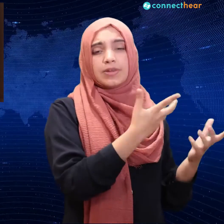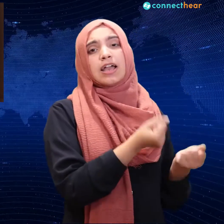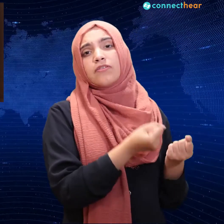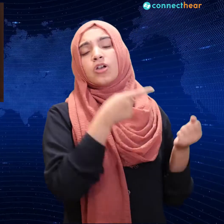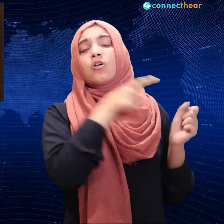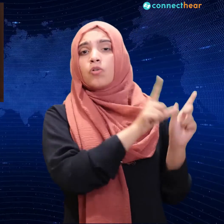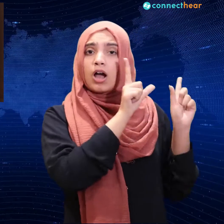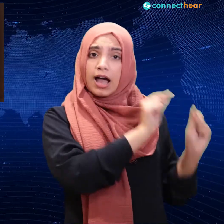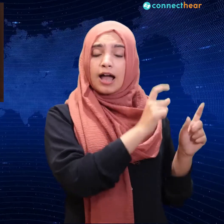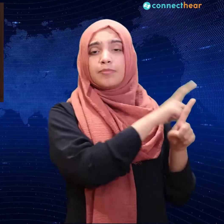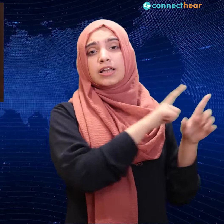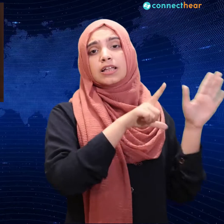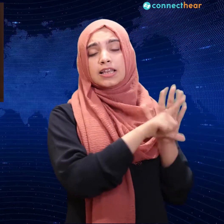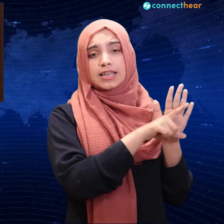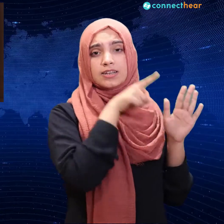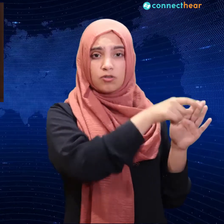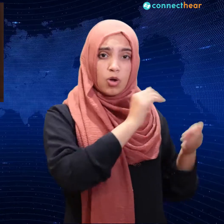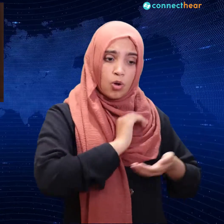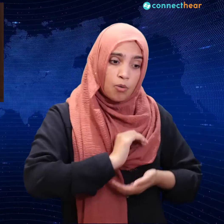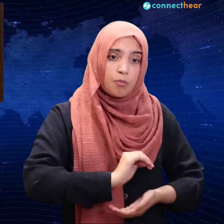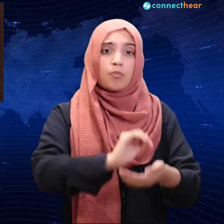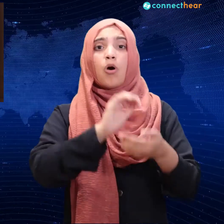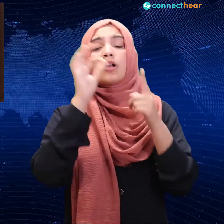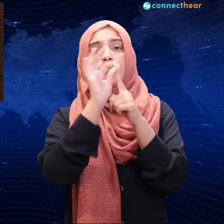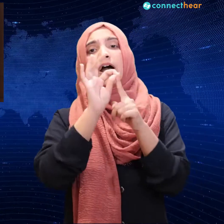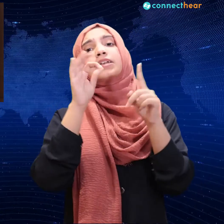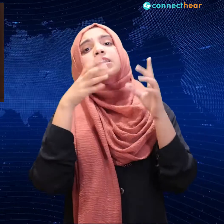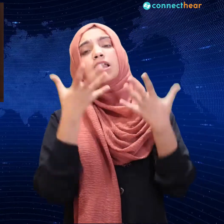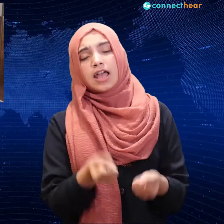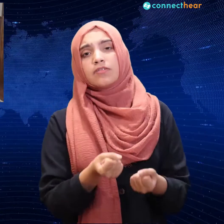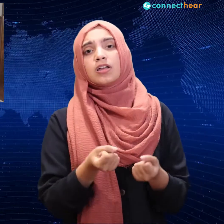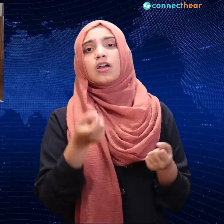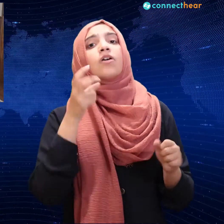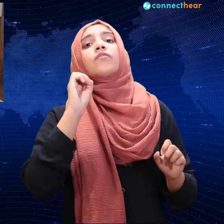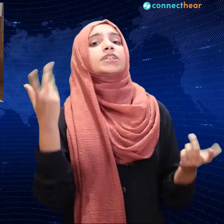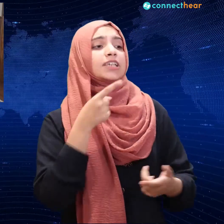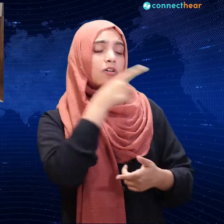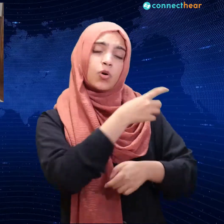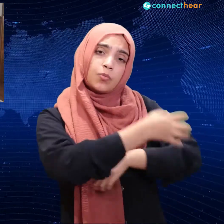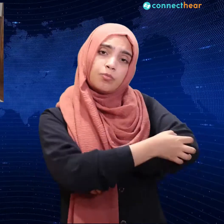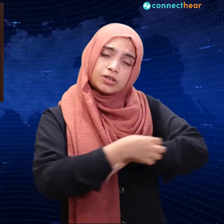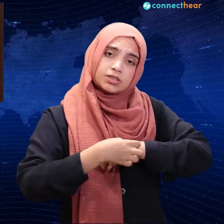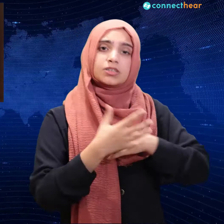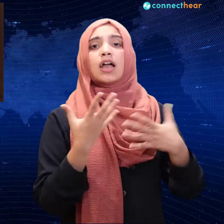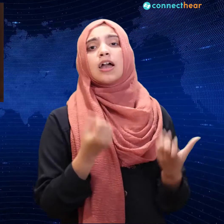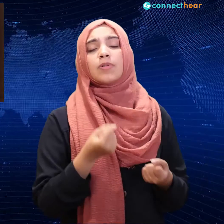leadership one was born in a Pakistani refugee camp. So, and they go back and forth across the border.